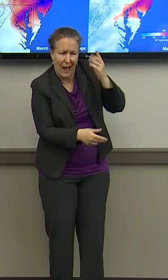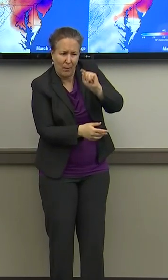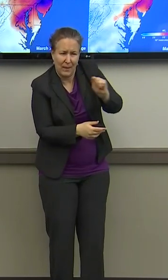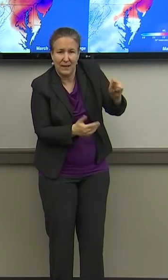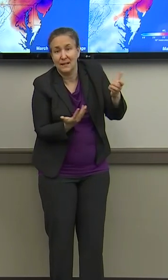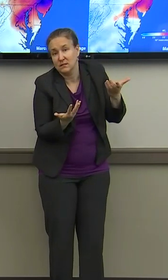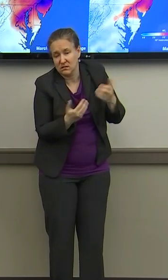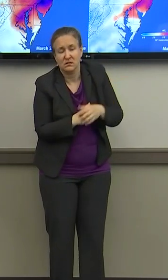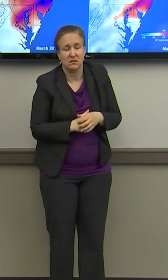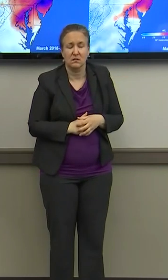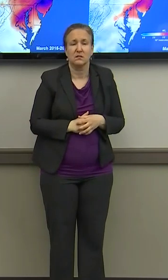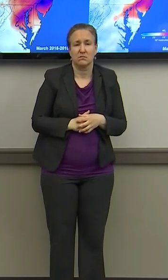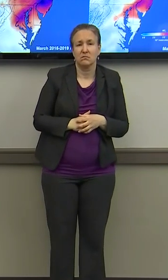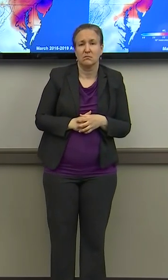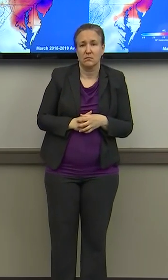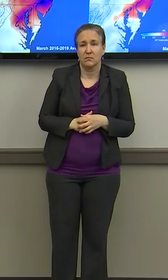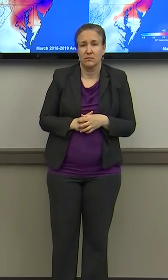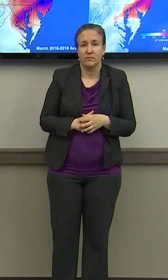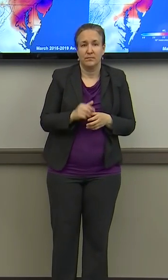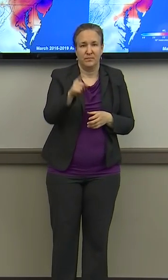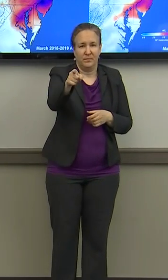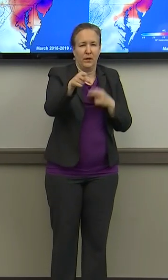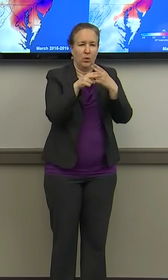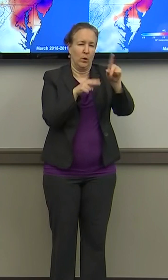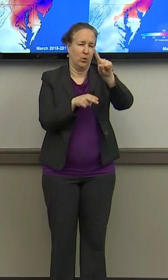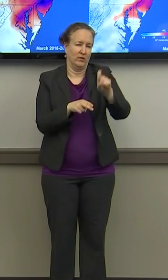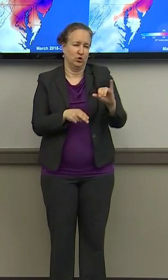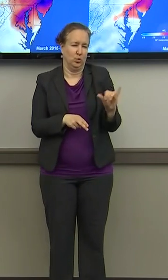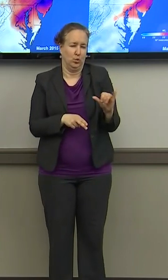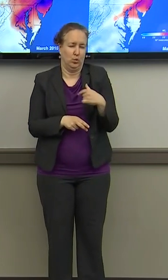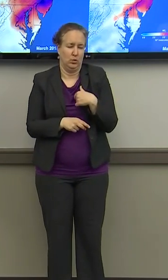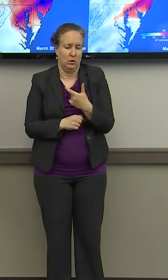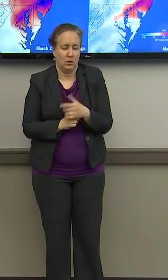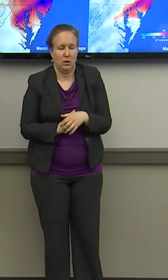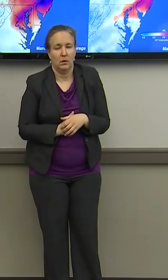point. I just had a quick question, too.